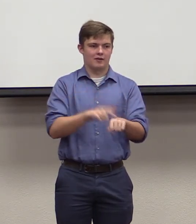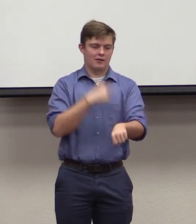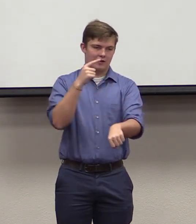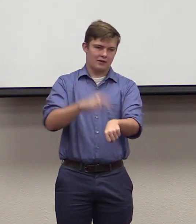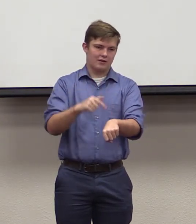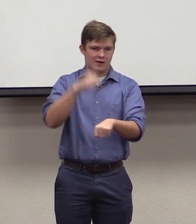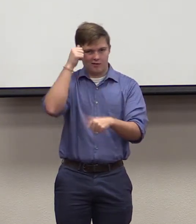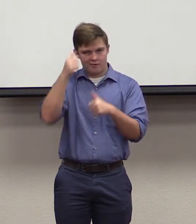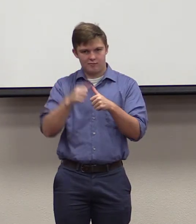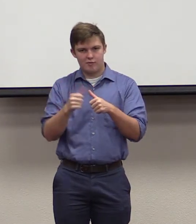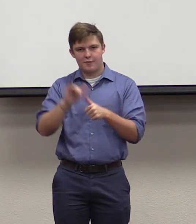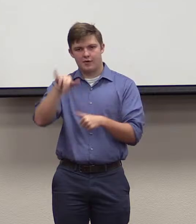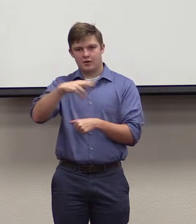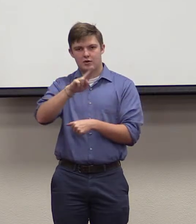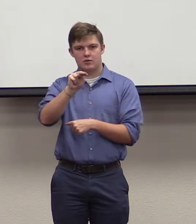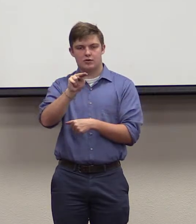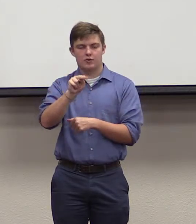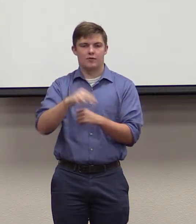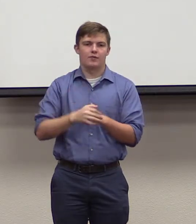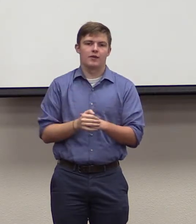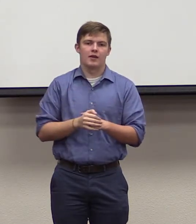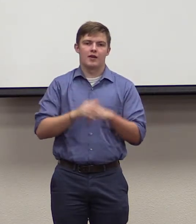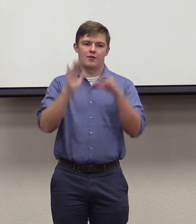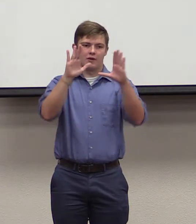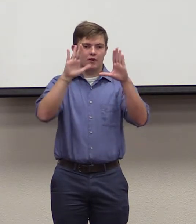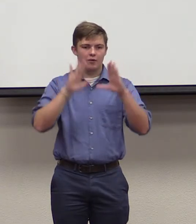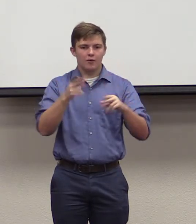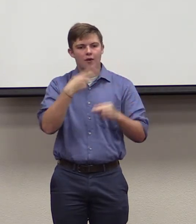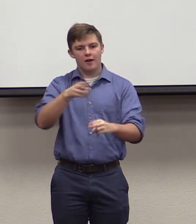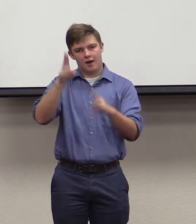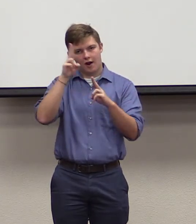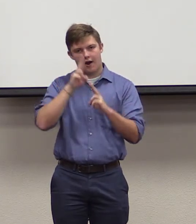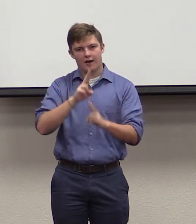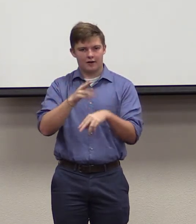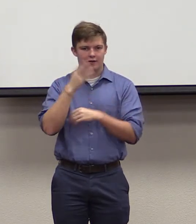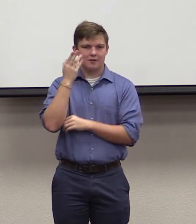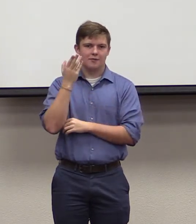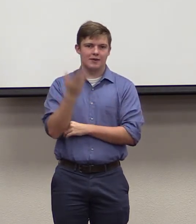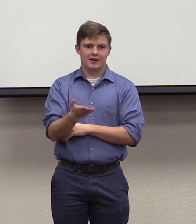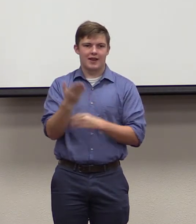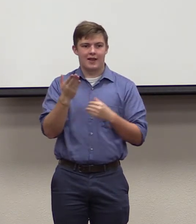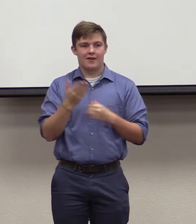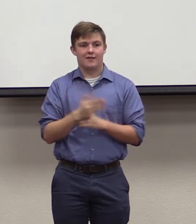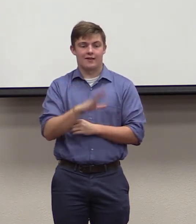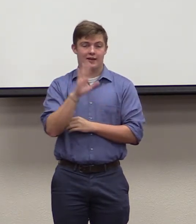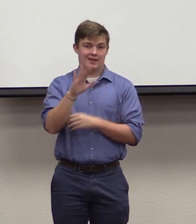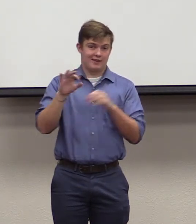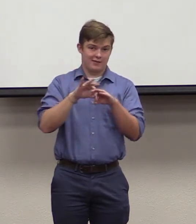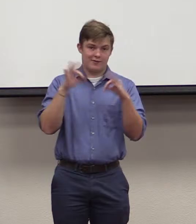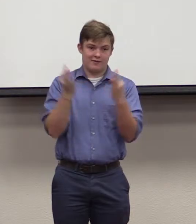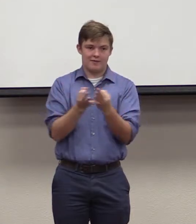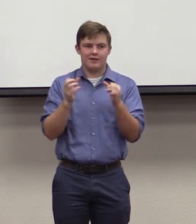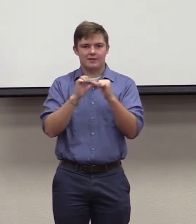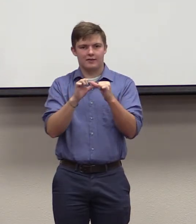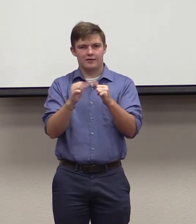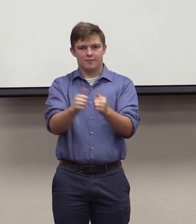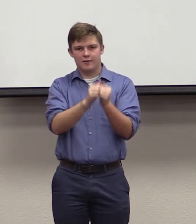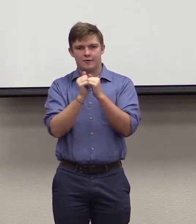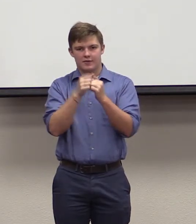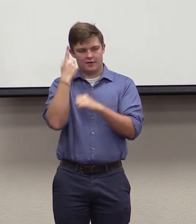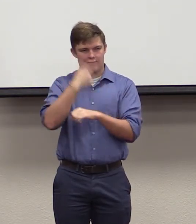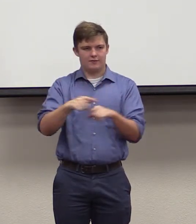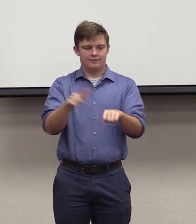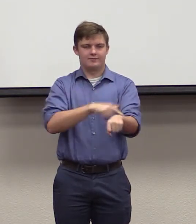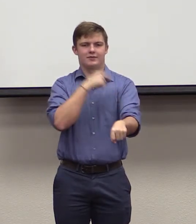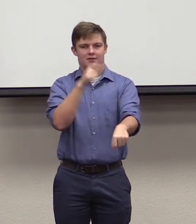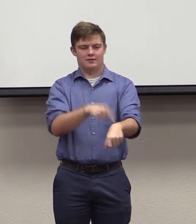June, and what a great just honor it has been to have him and this family as they continue on to be with us for a while.